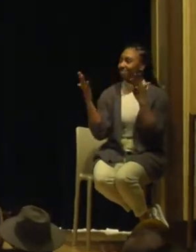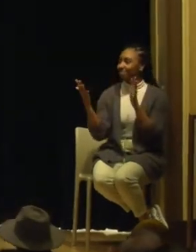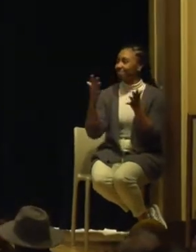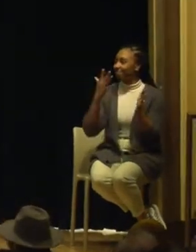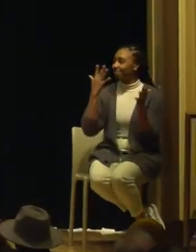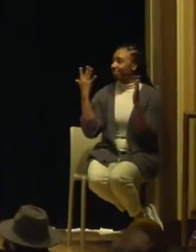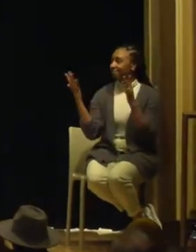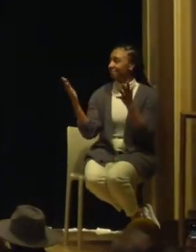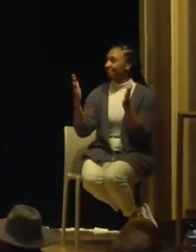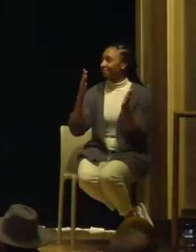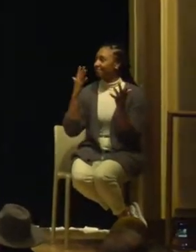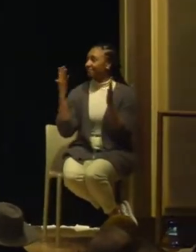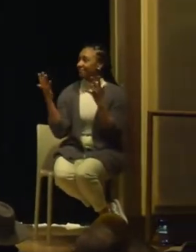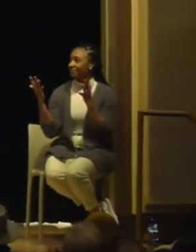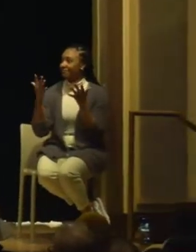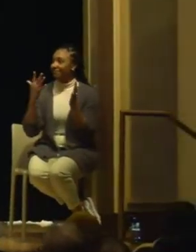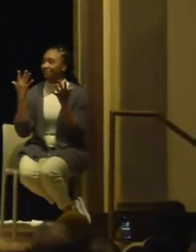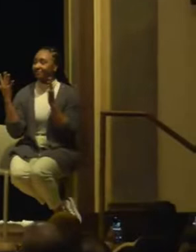Oh,